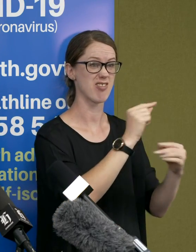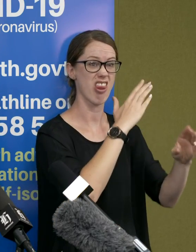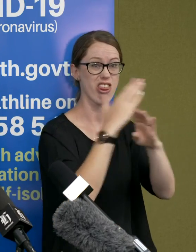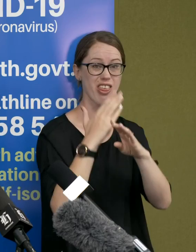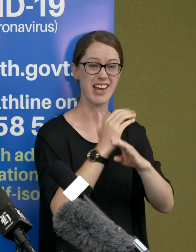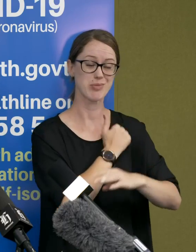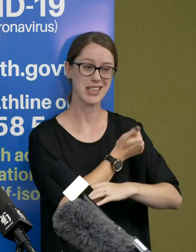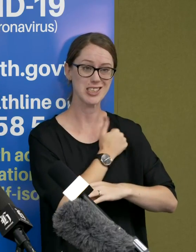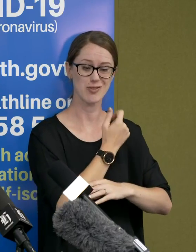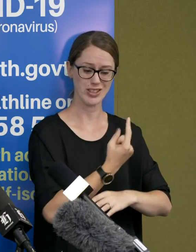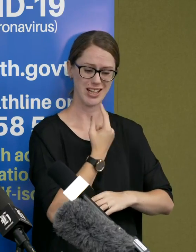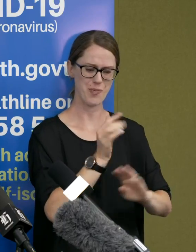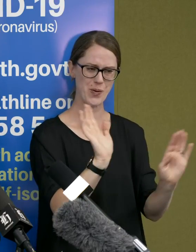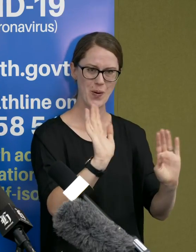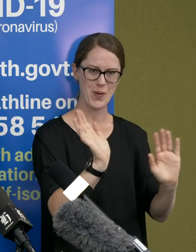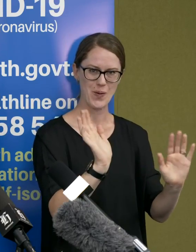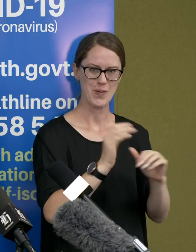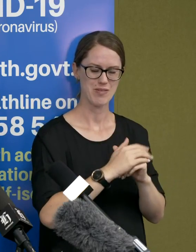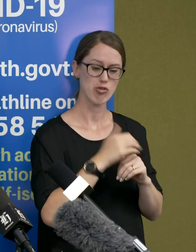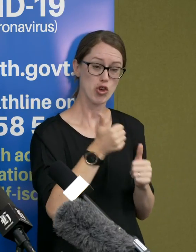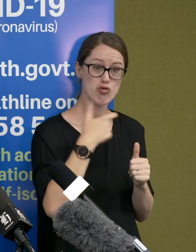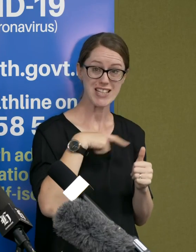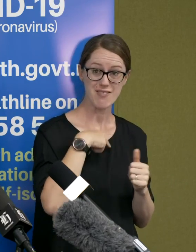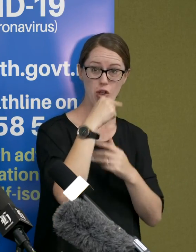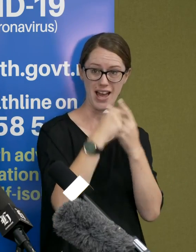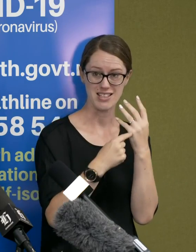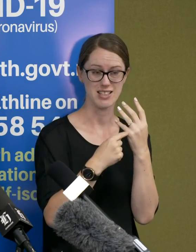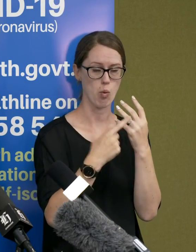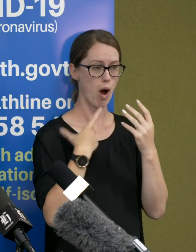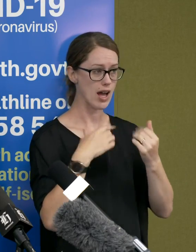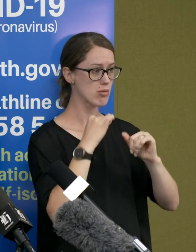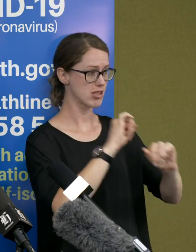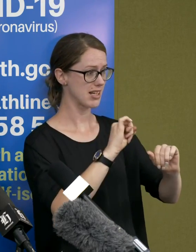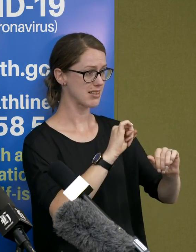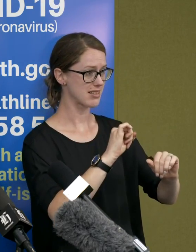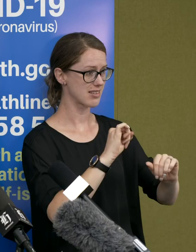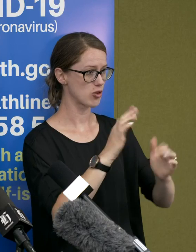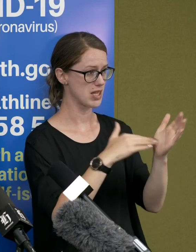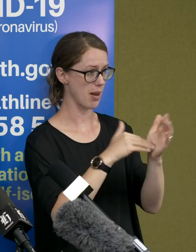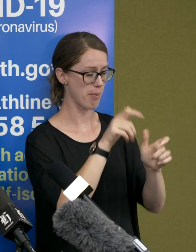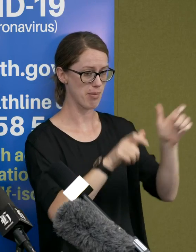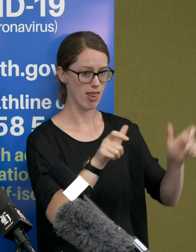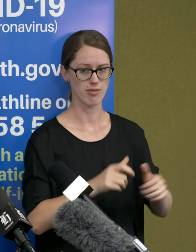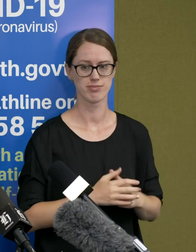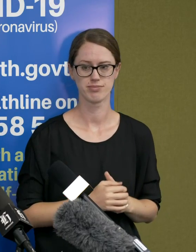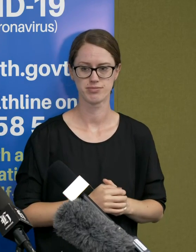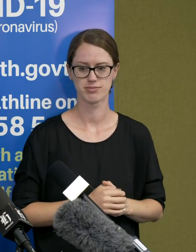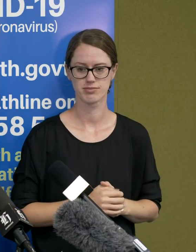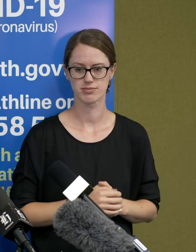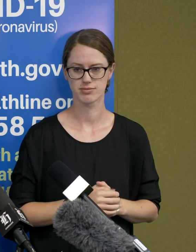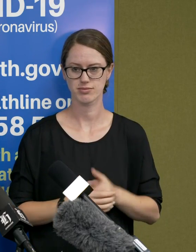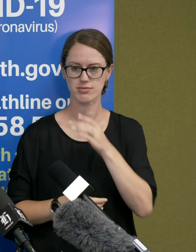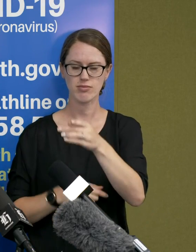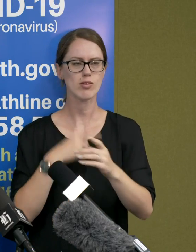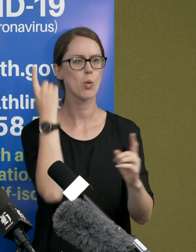these expectations in place, and there is a very good reason to do so, and that is to protect the health and well-being of New Zealanders. Obviously, one school